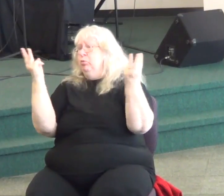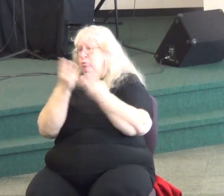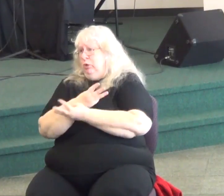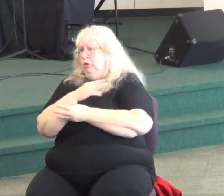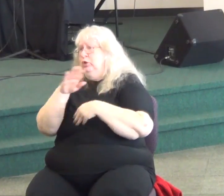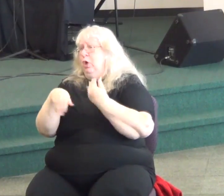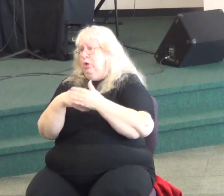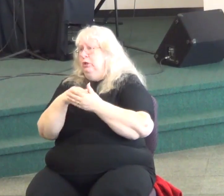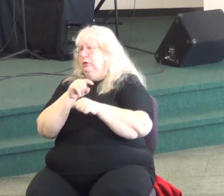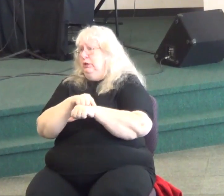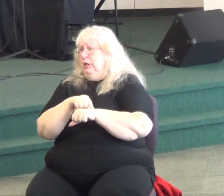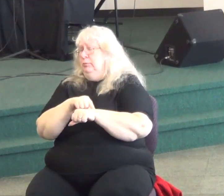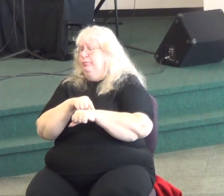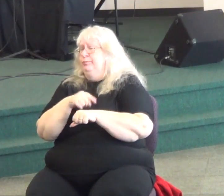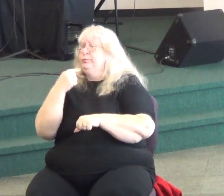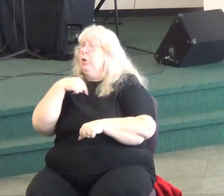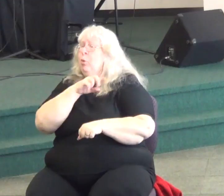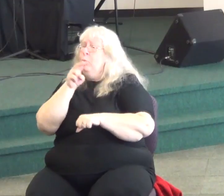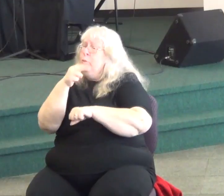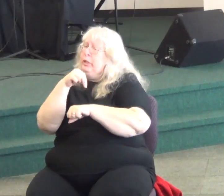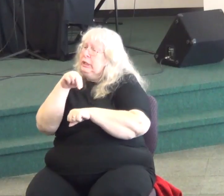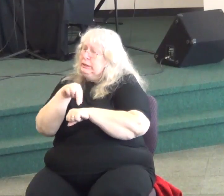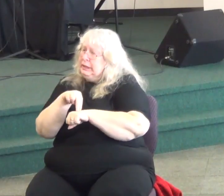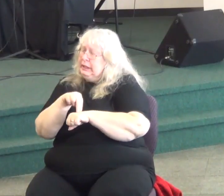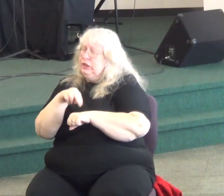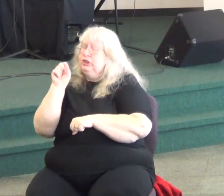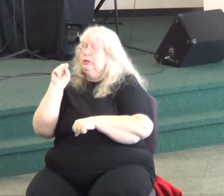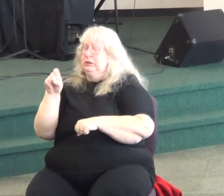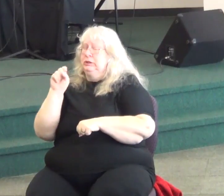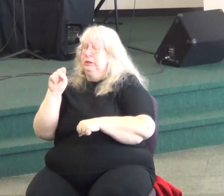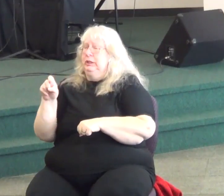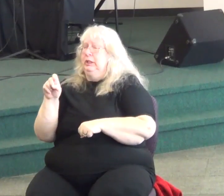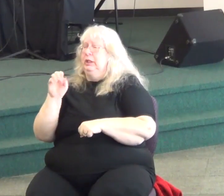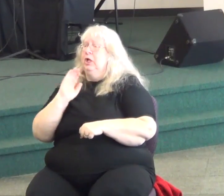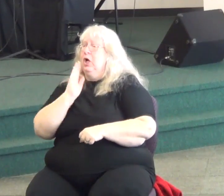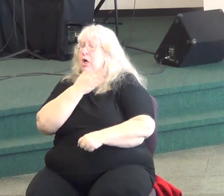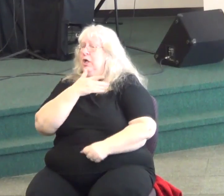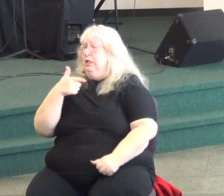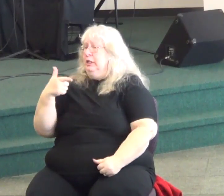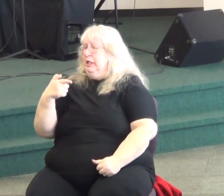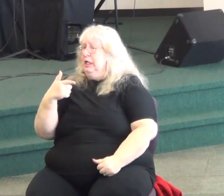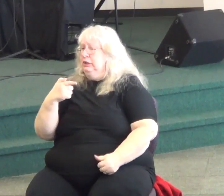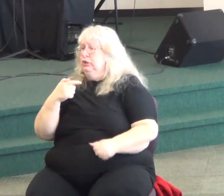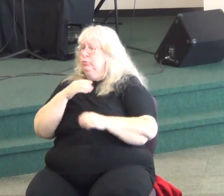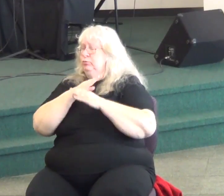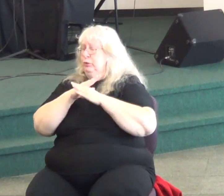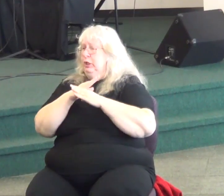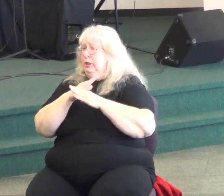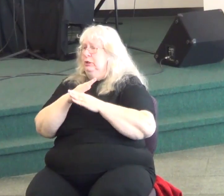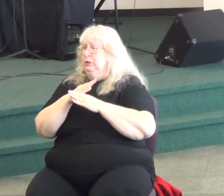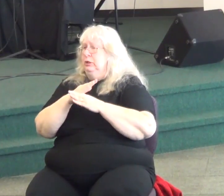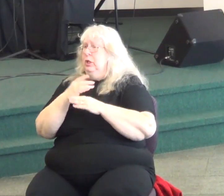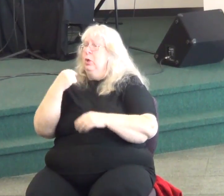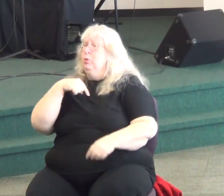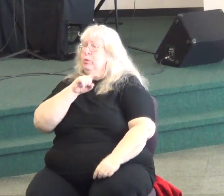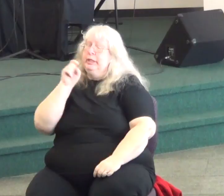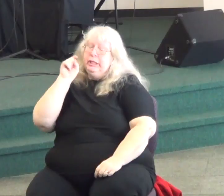We as a nation need our guns protected. We need sex abuse stopped. We need